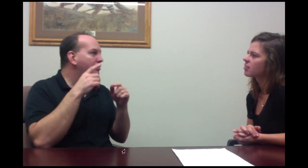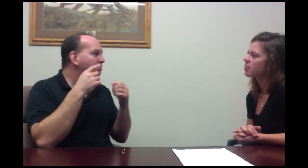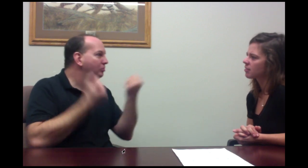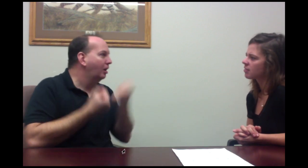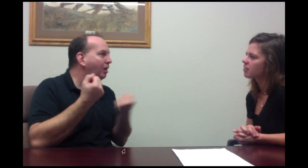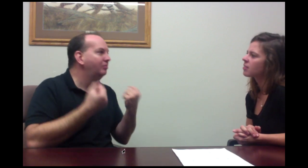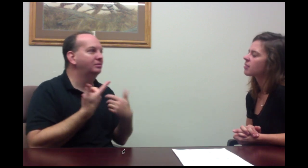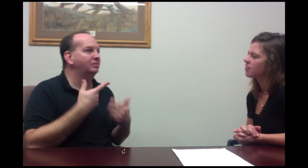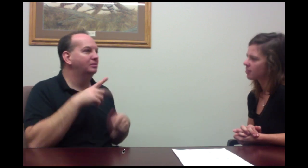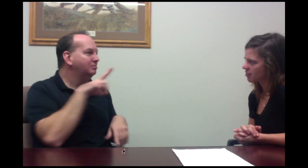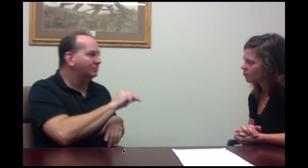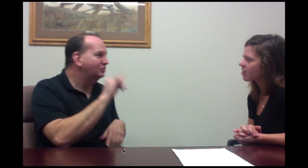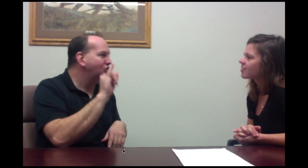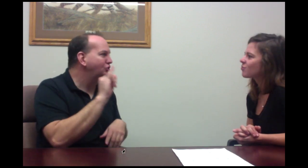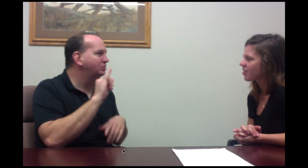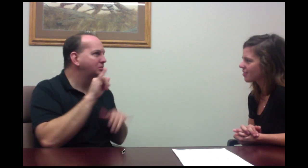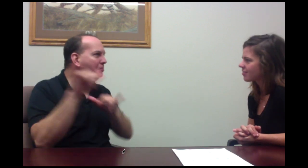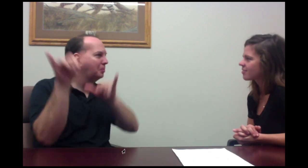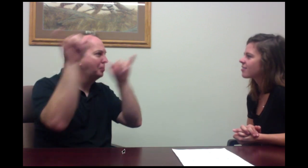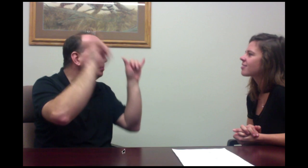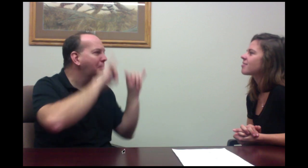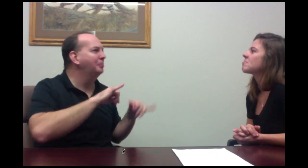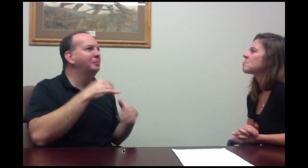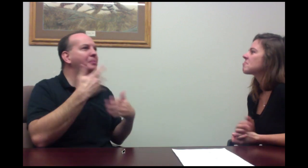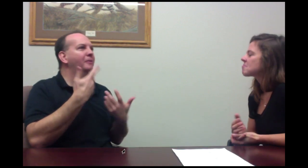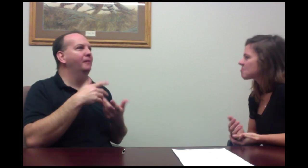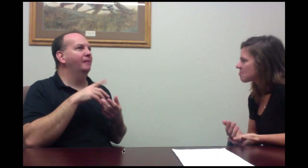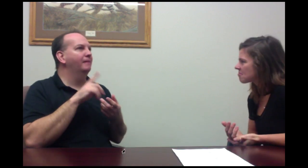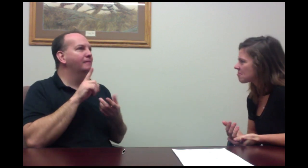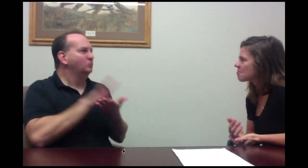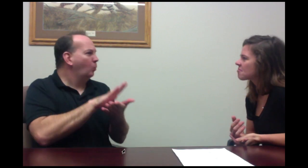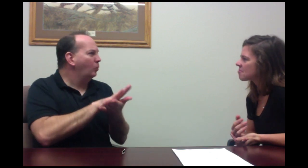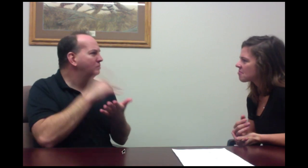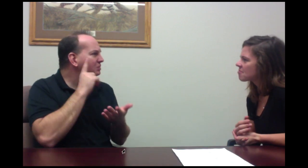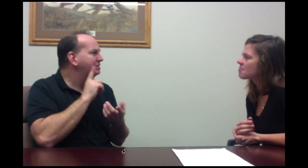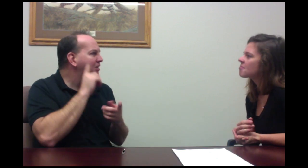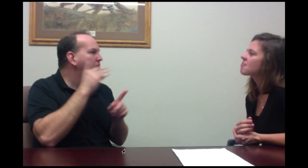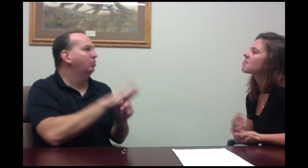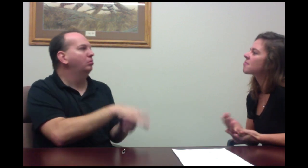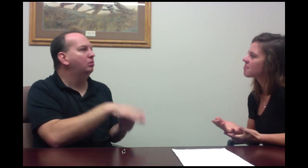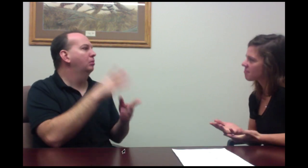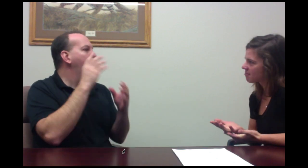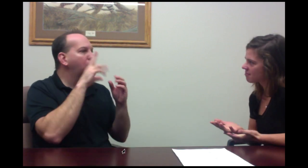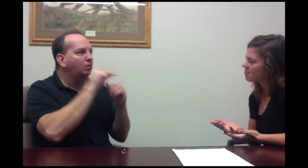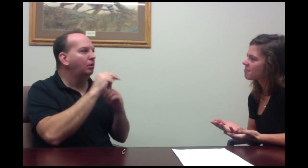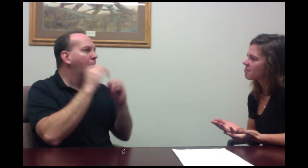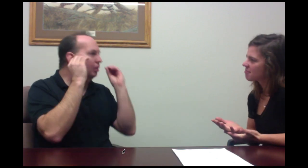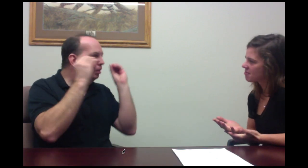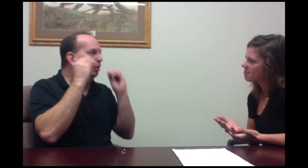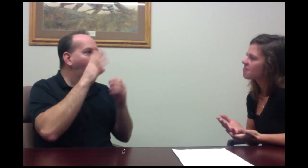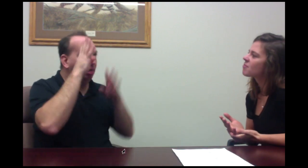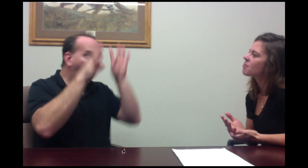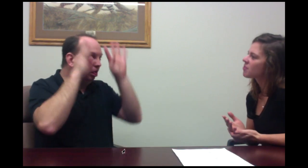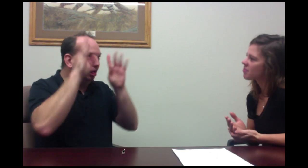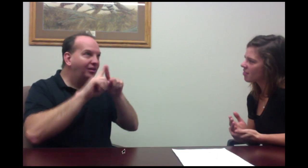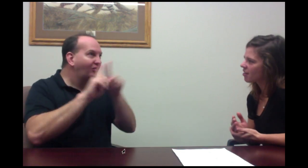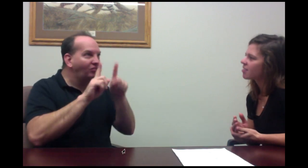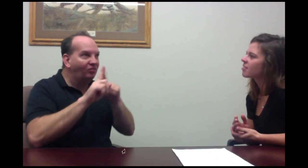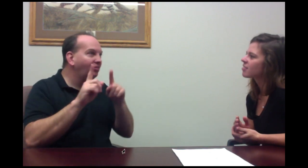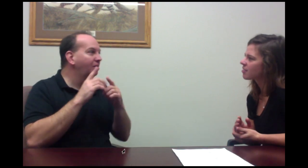be covered by insurance. It's all the same. Even at deaf schools all around the world, it's the same. All the hearing educators